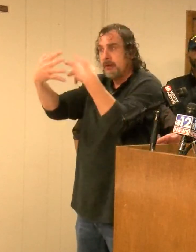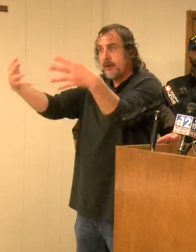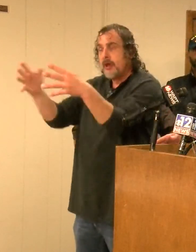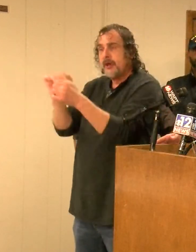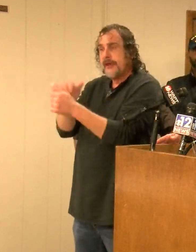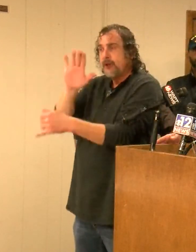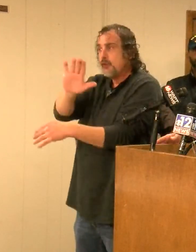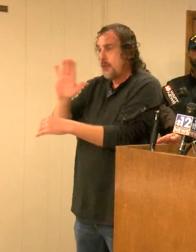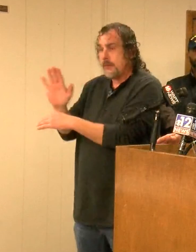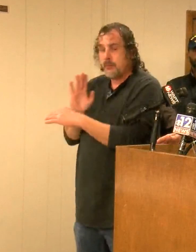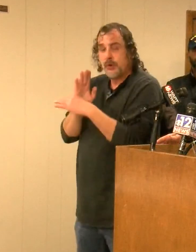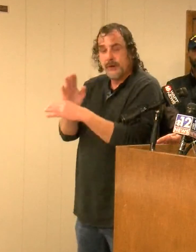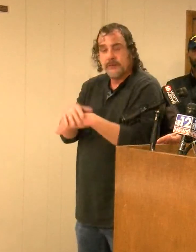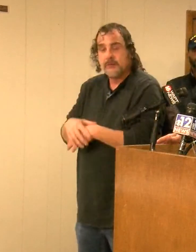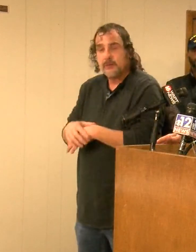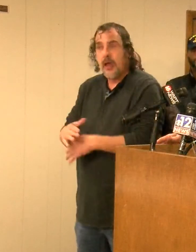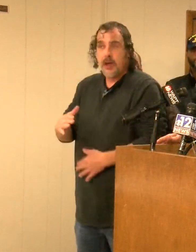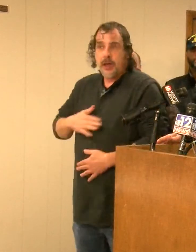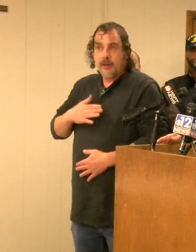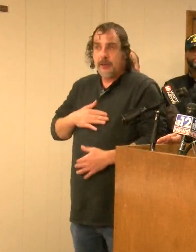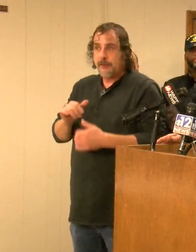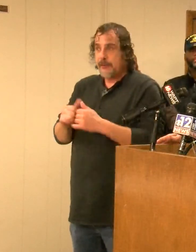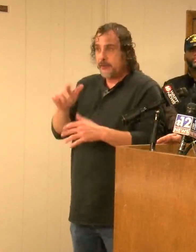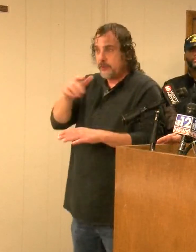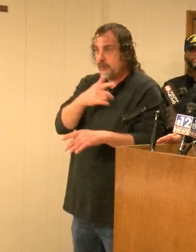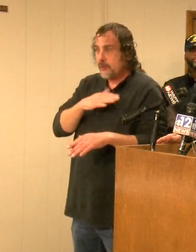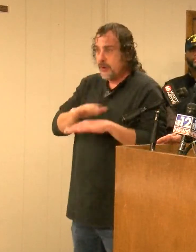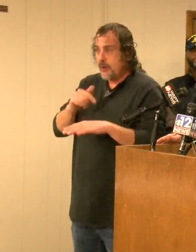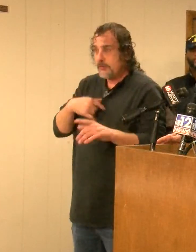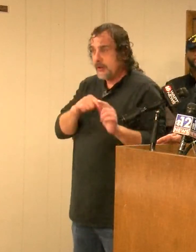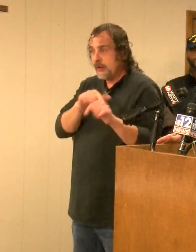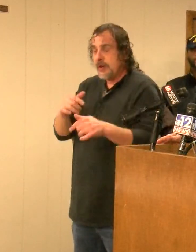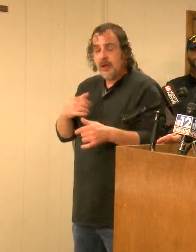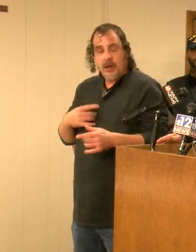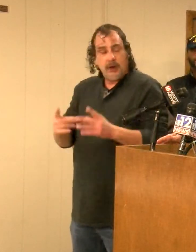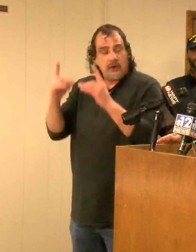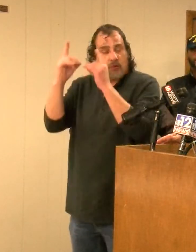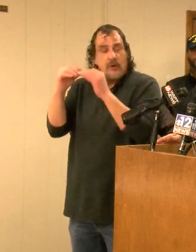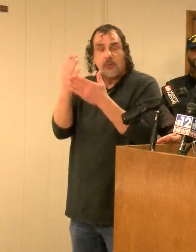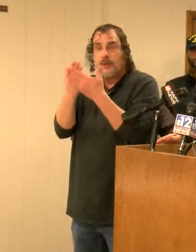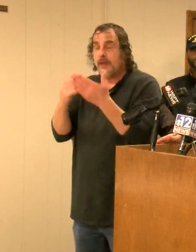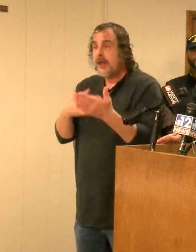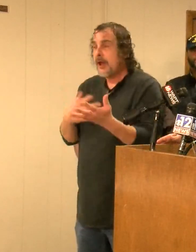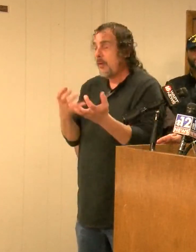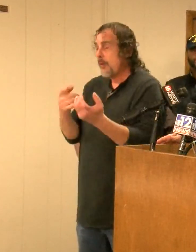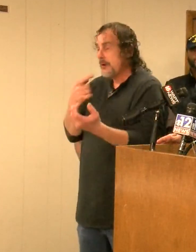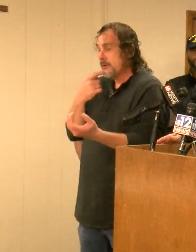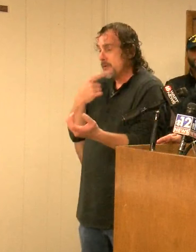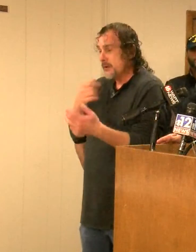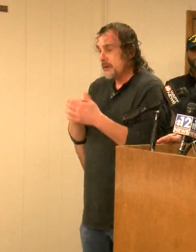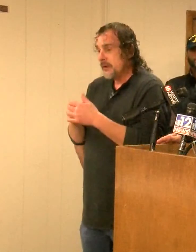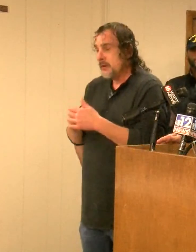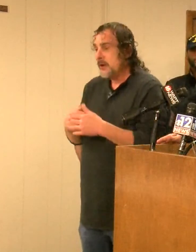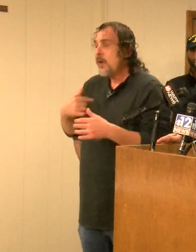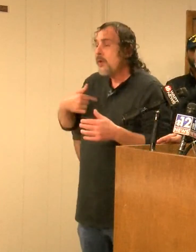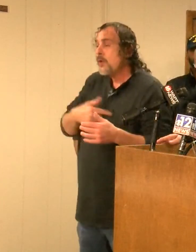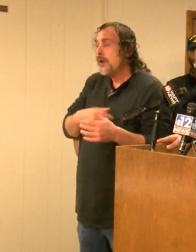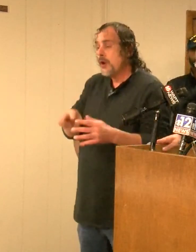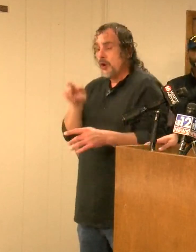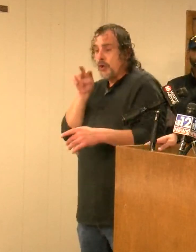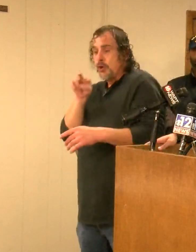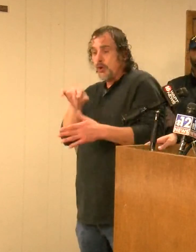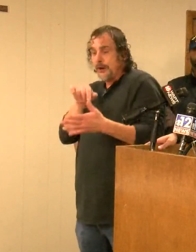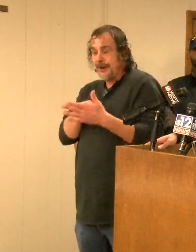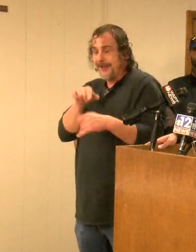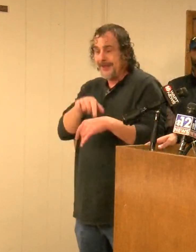their protection. I'm happy that you called me back up, because there was one other thing that I wanted to mention. You know, we're looking at this